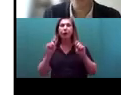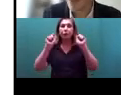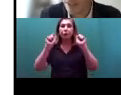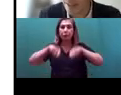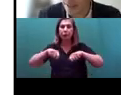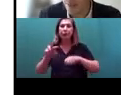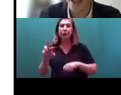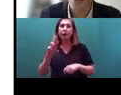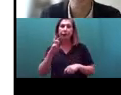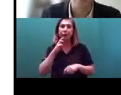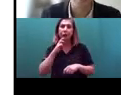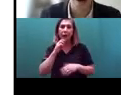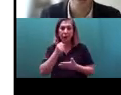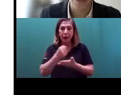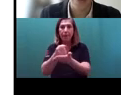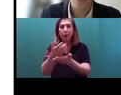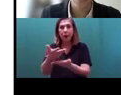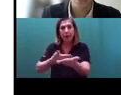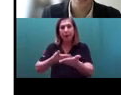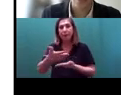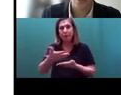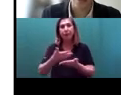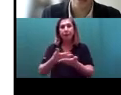the farmers, the peri-urban farmers,